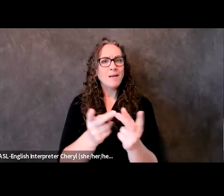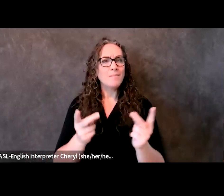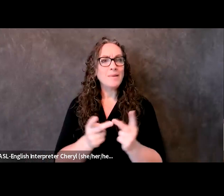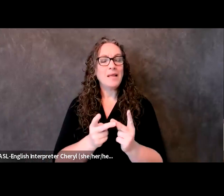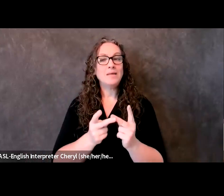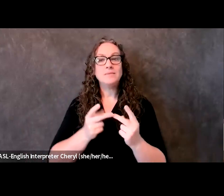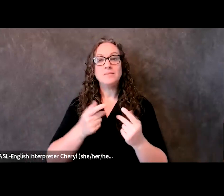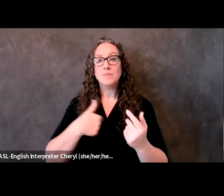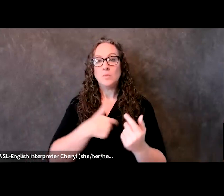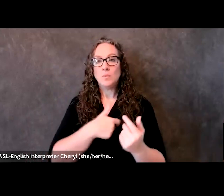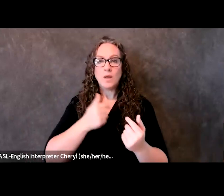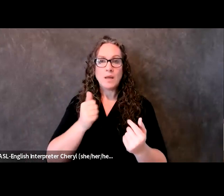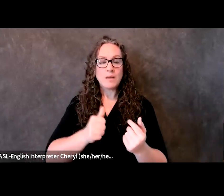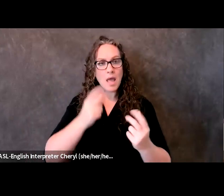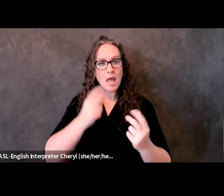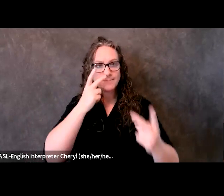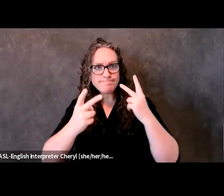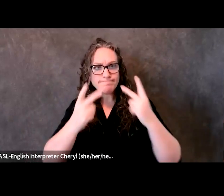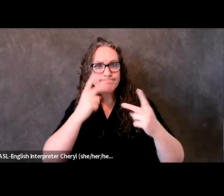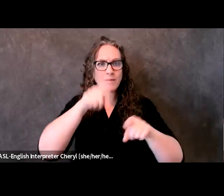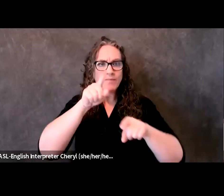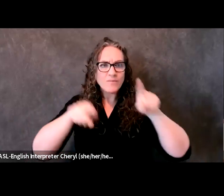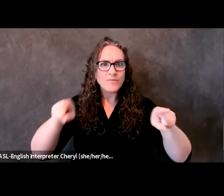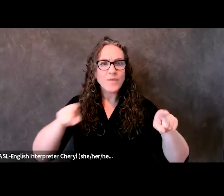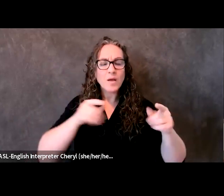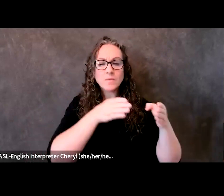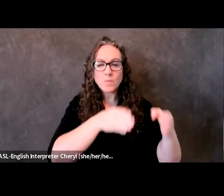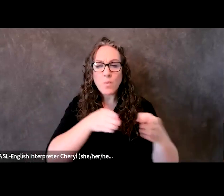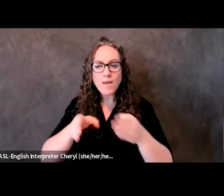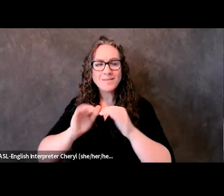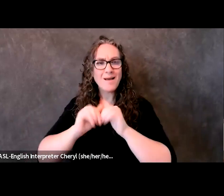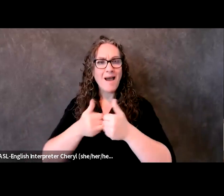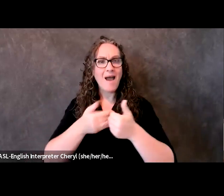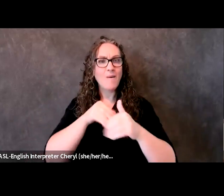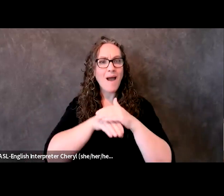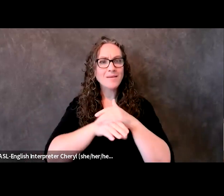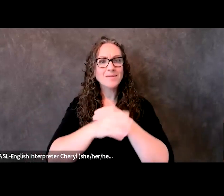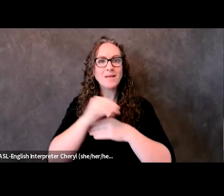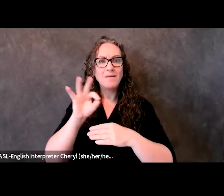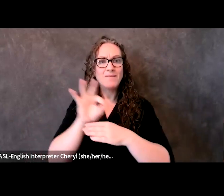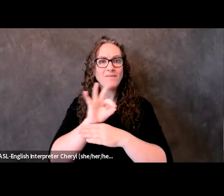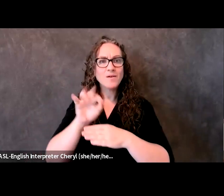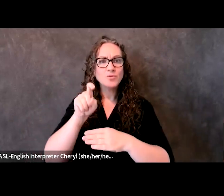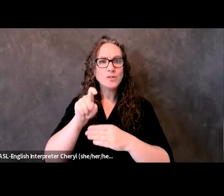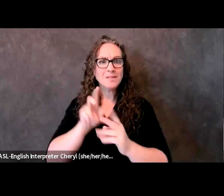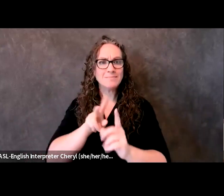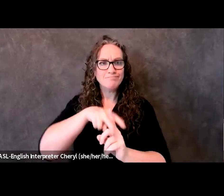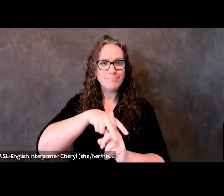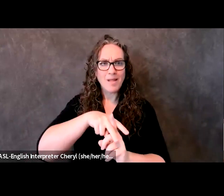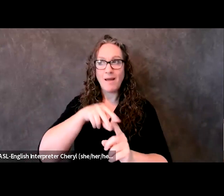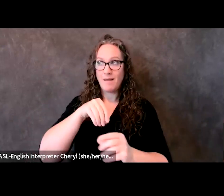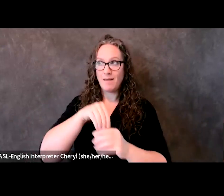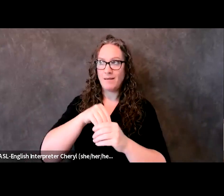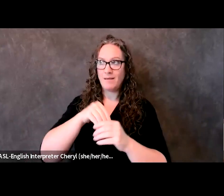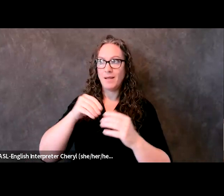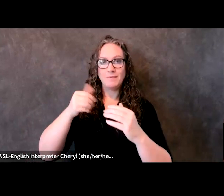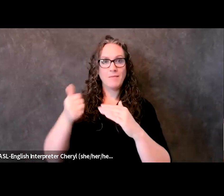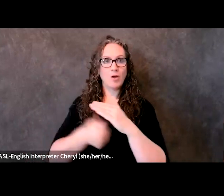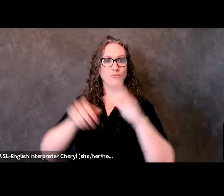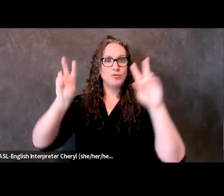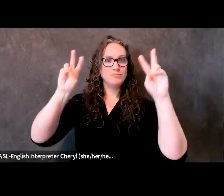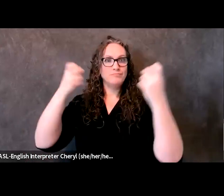aspects related to the integration of access and functional needs within emergency management. The